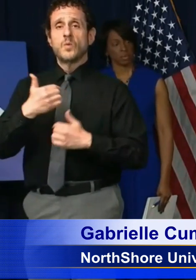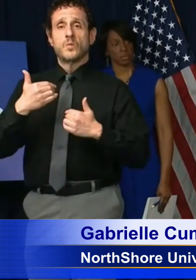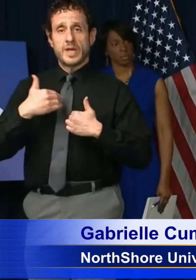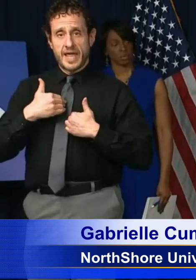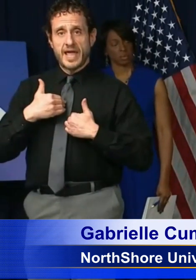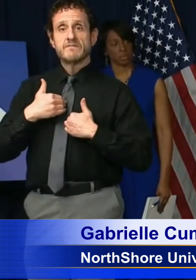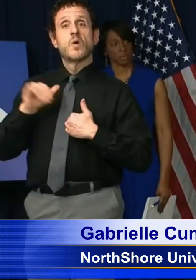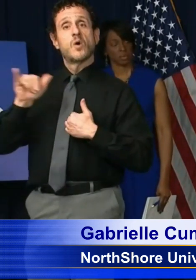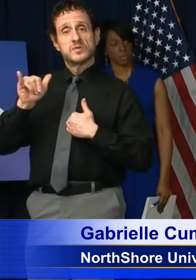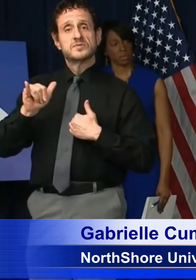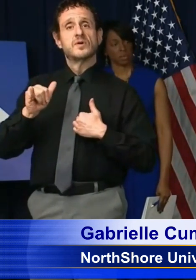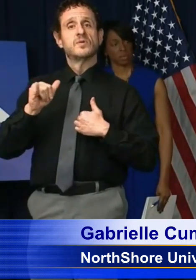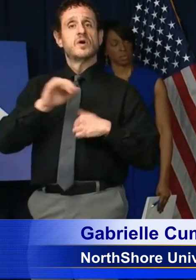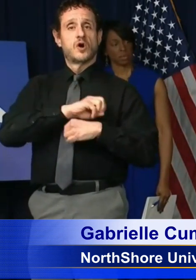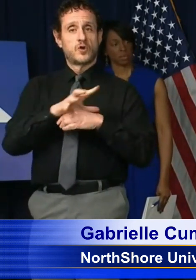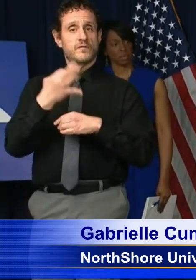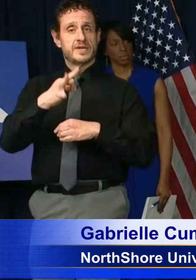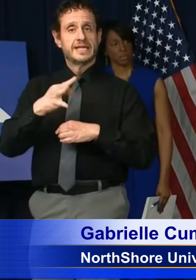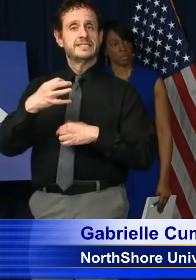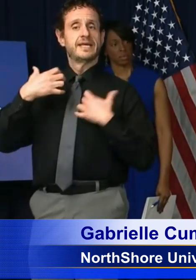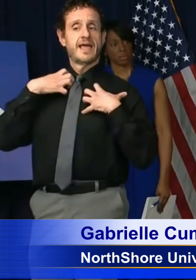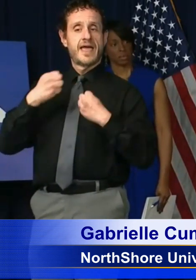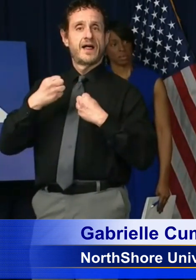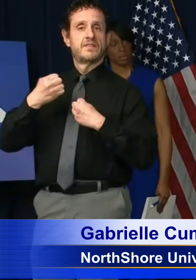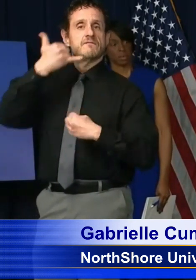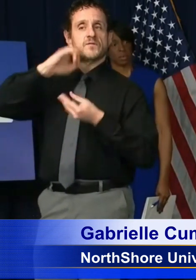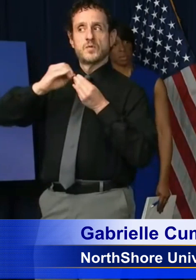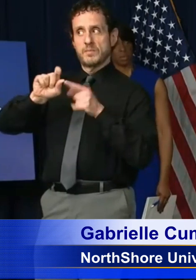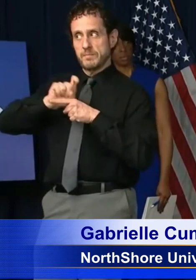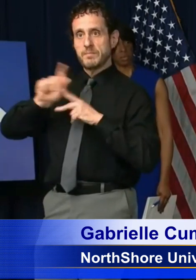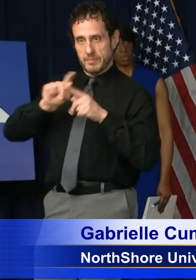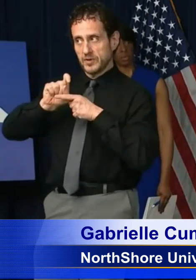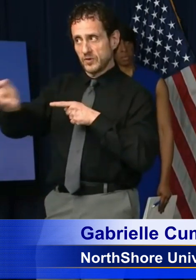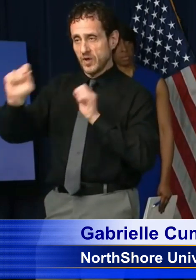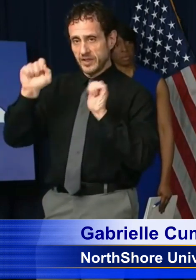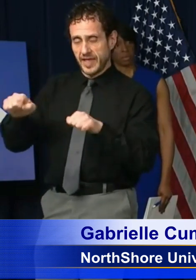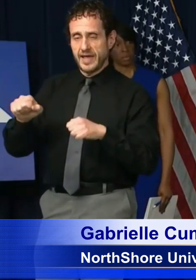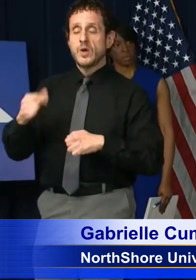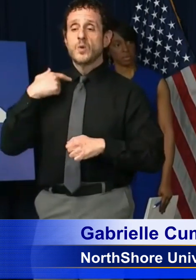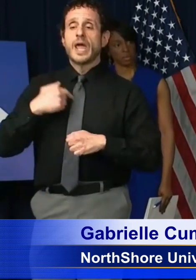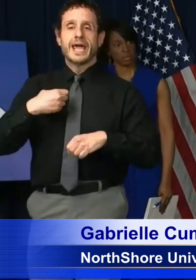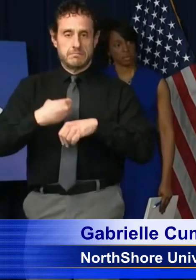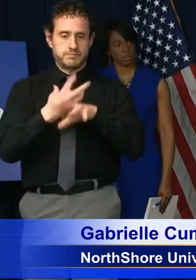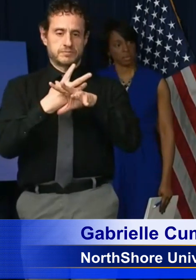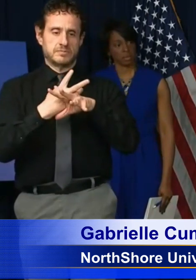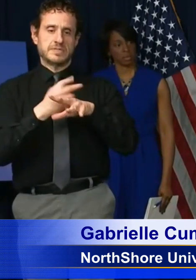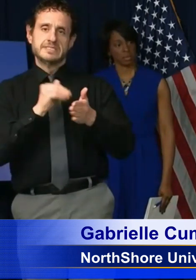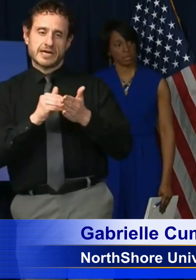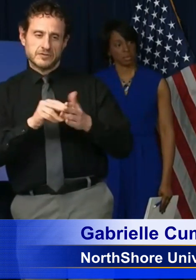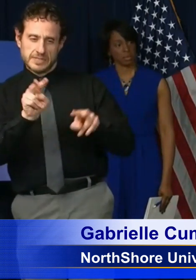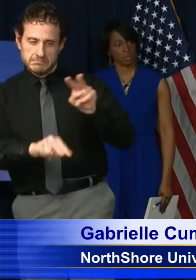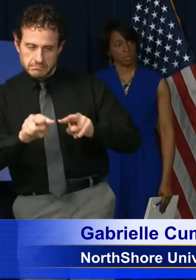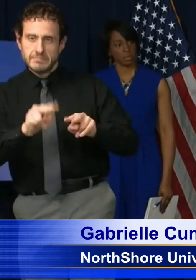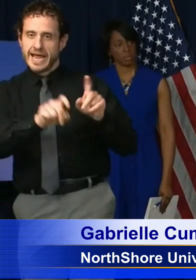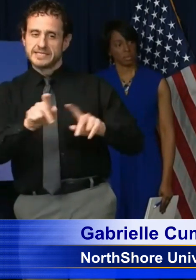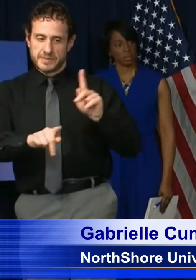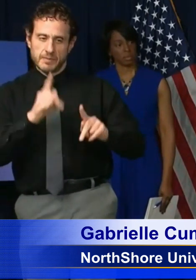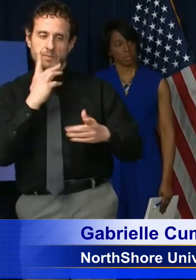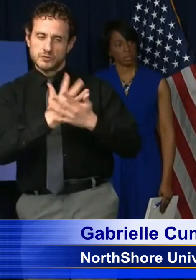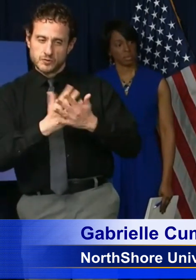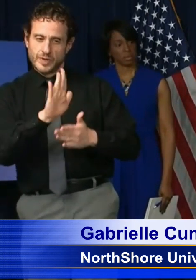health hotline. This has helped to identify those patients who require testing or further in-person medical care.